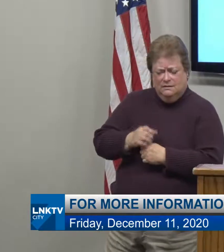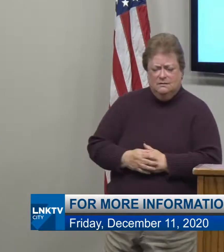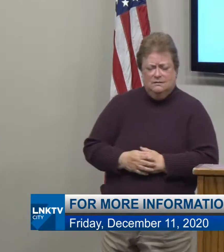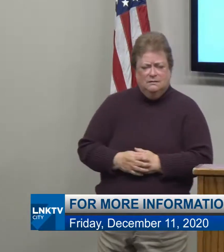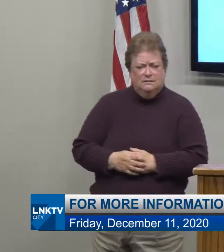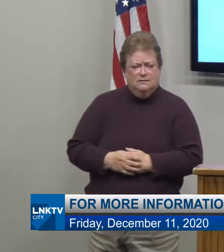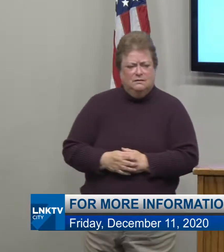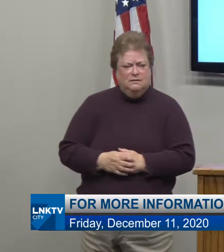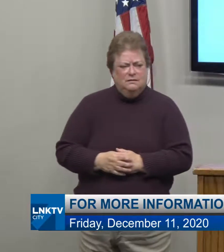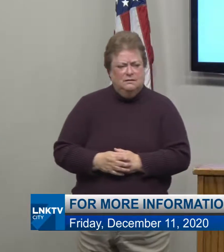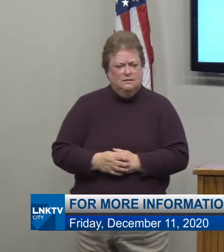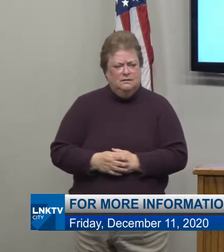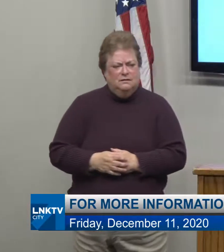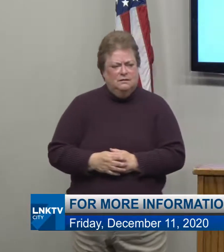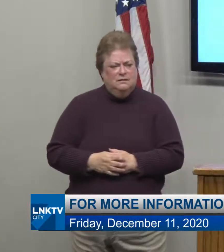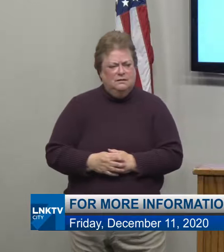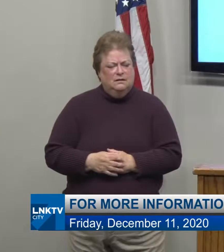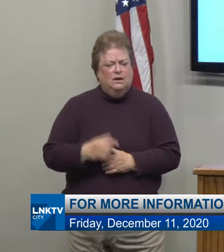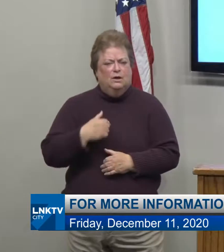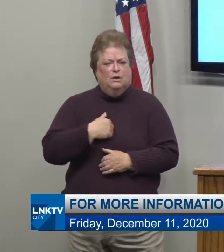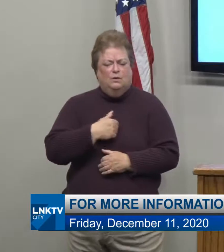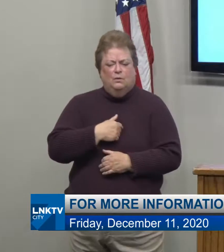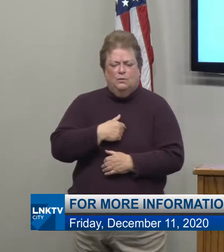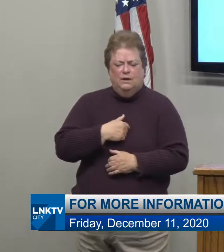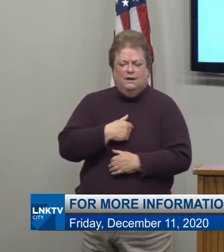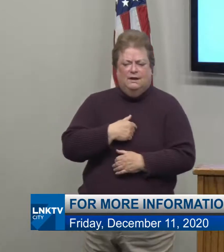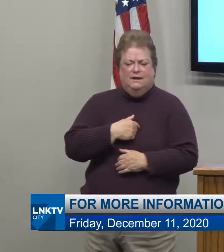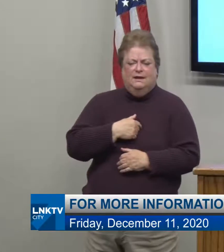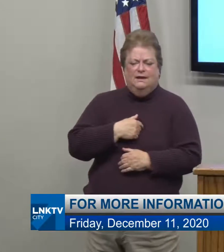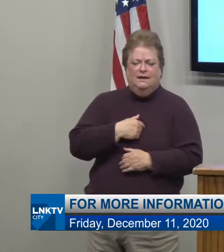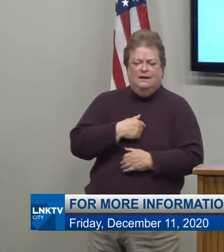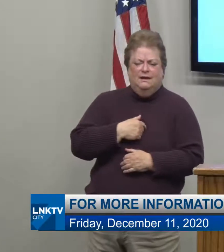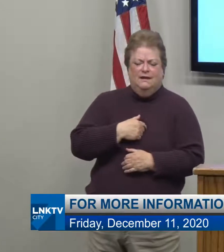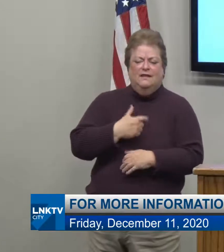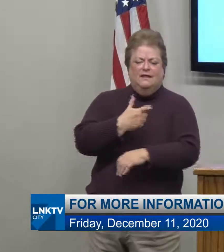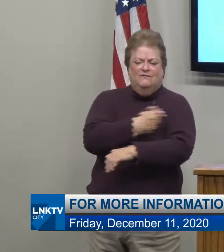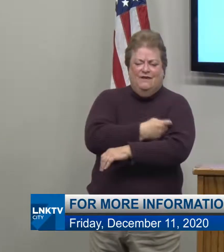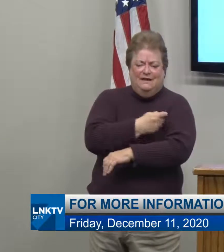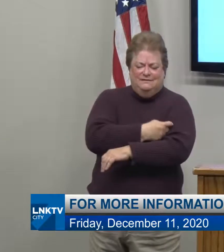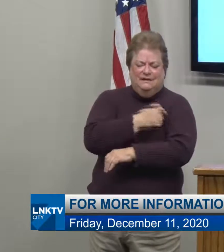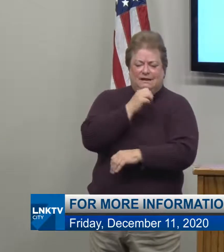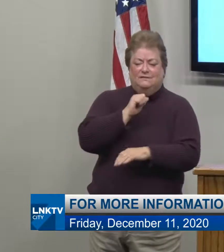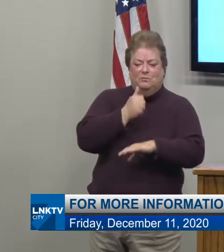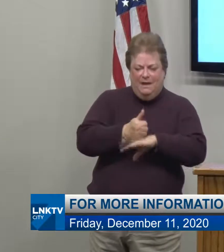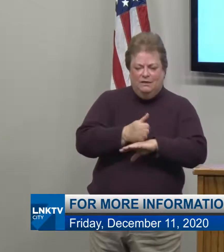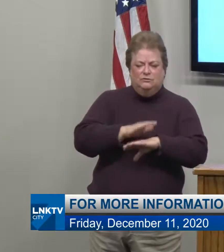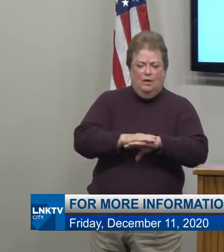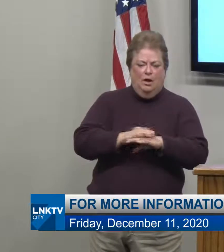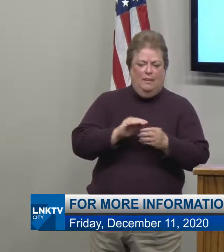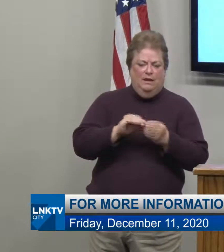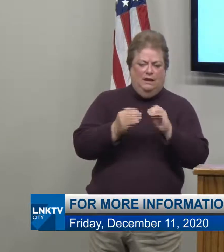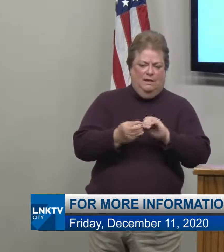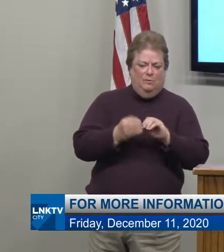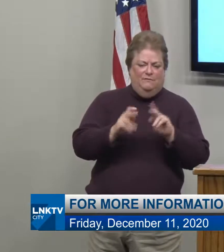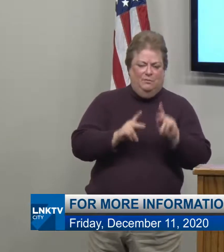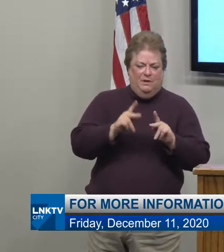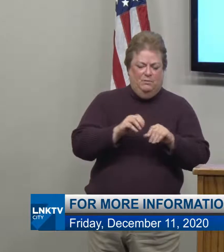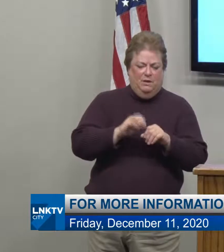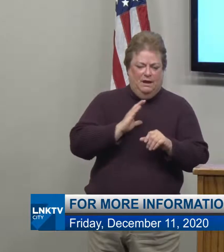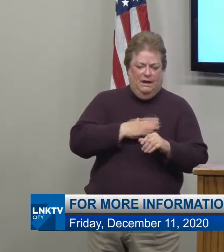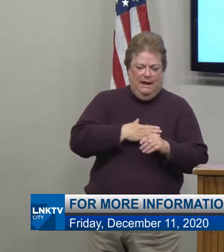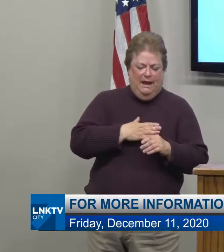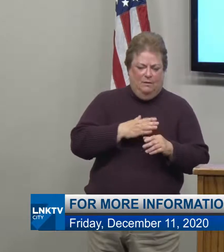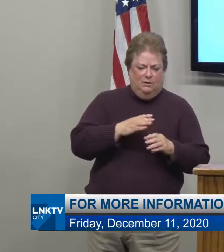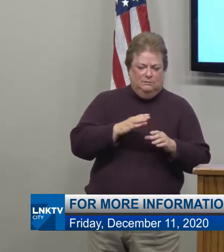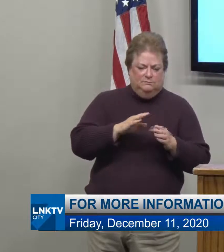You know, we're operating, our vaccine need is based on our population. So if you start